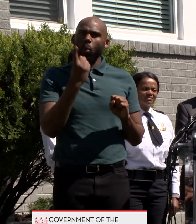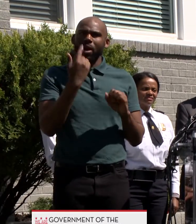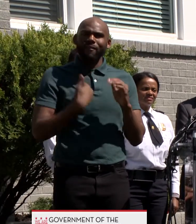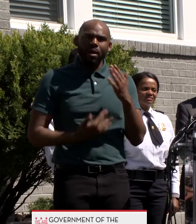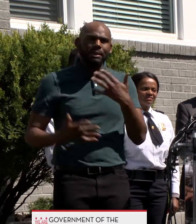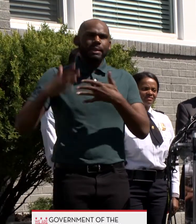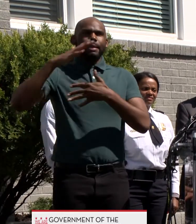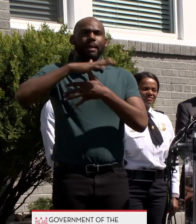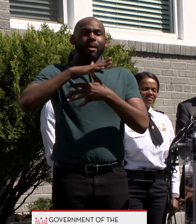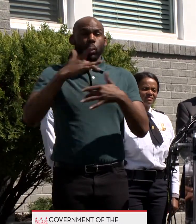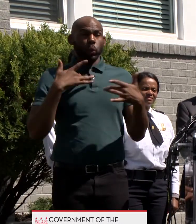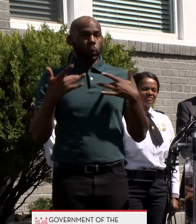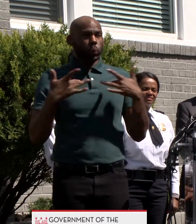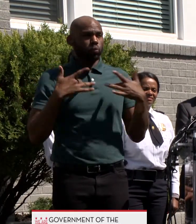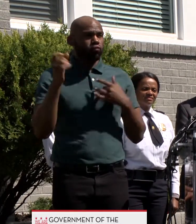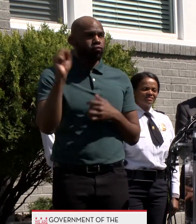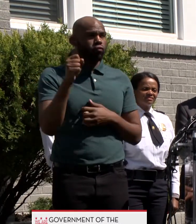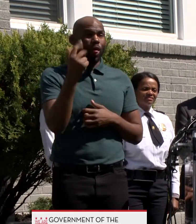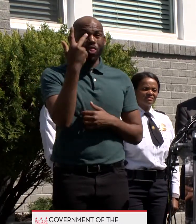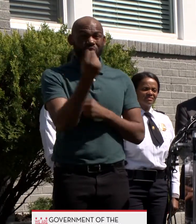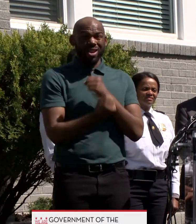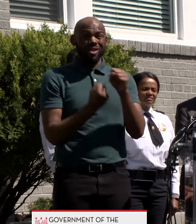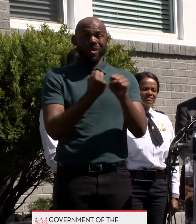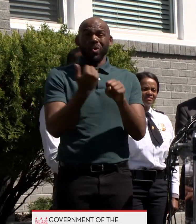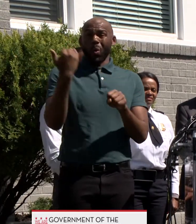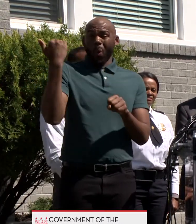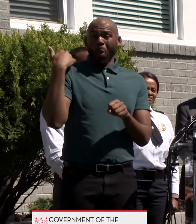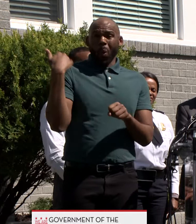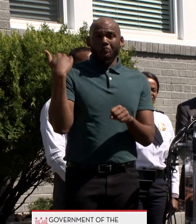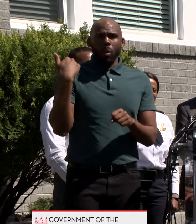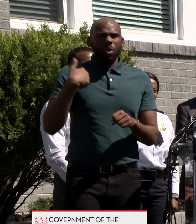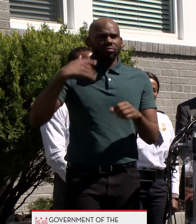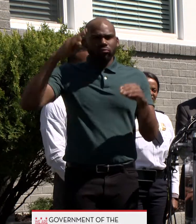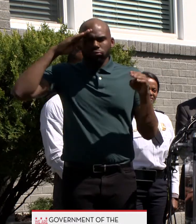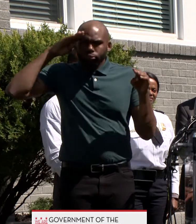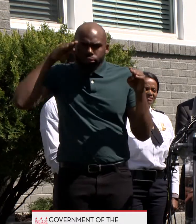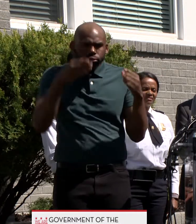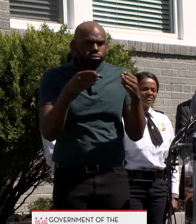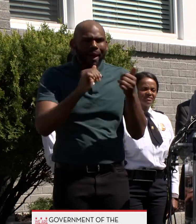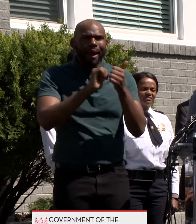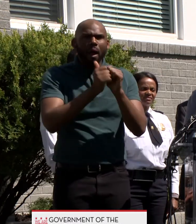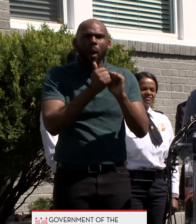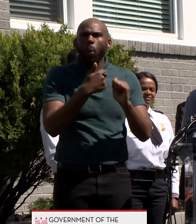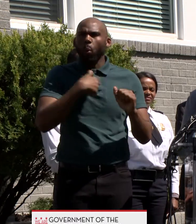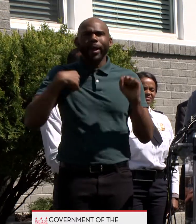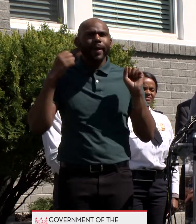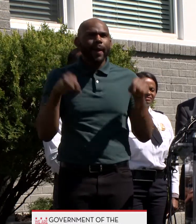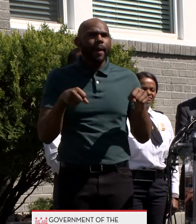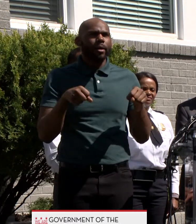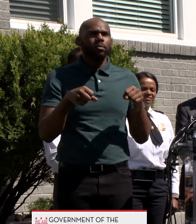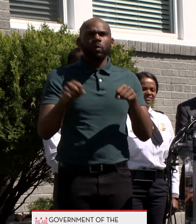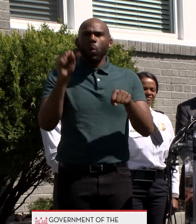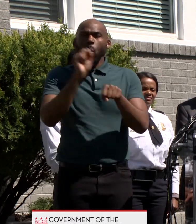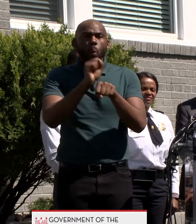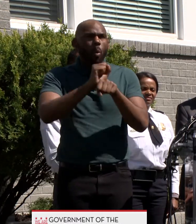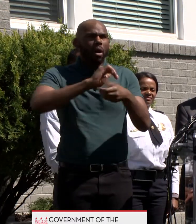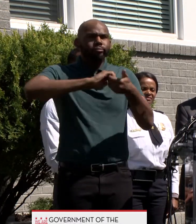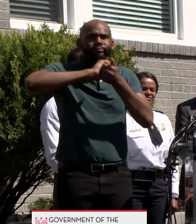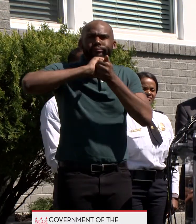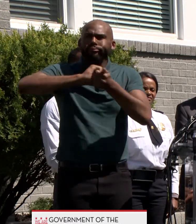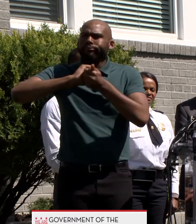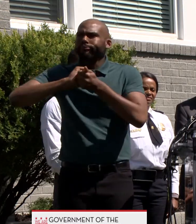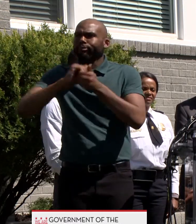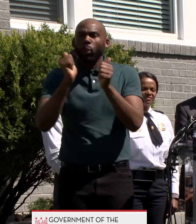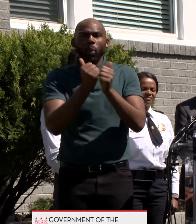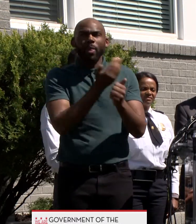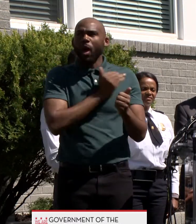top concerns. That's why 3 years ago we were very focused on how we could work with and partner with